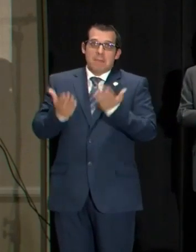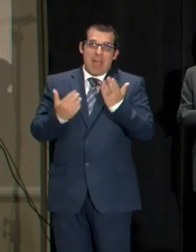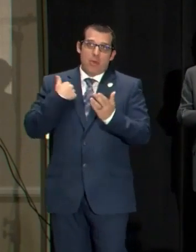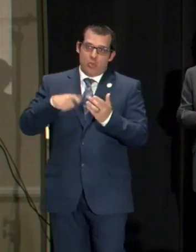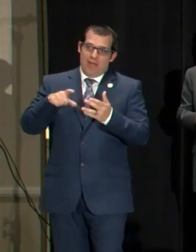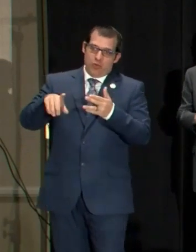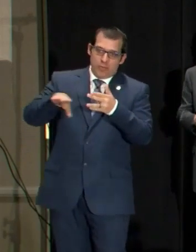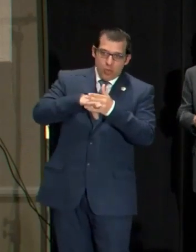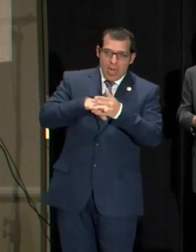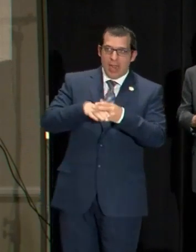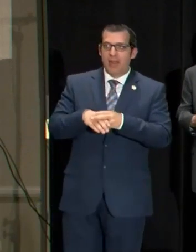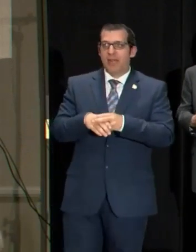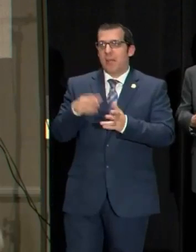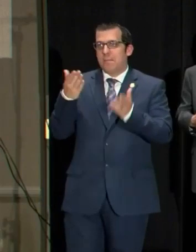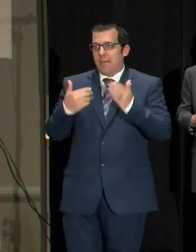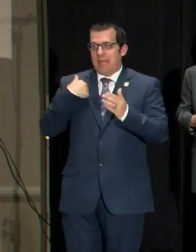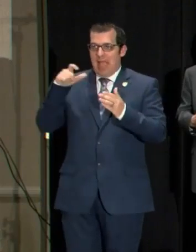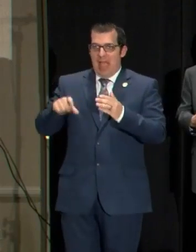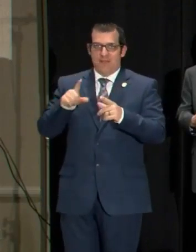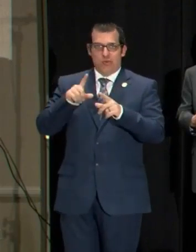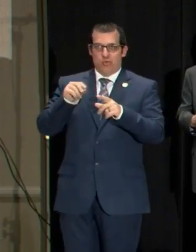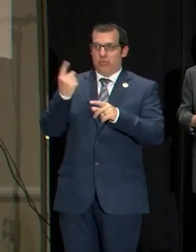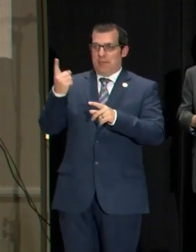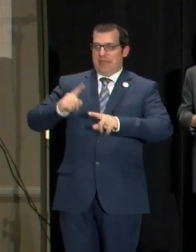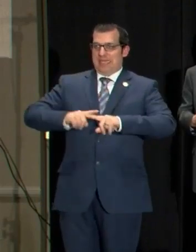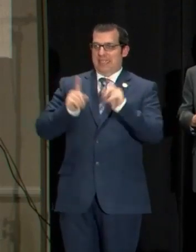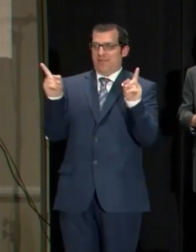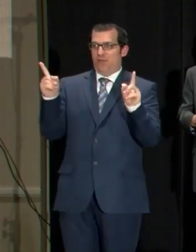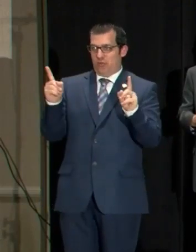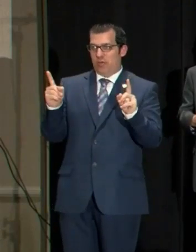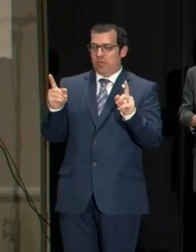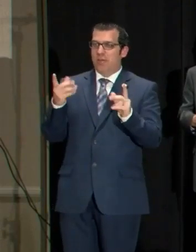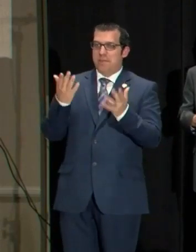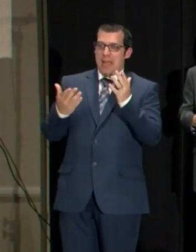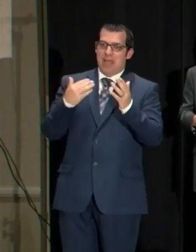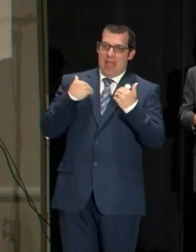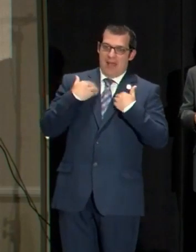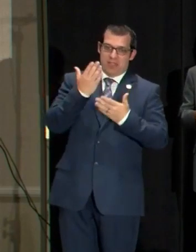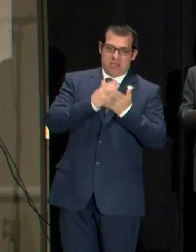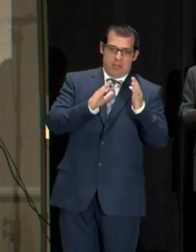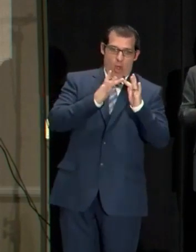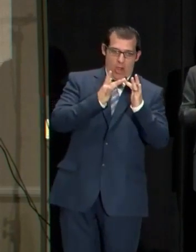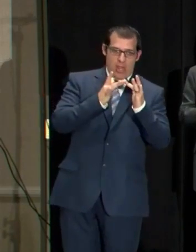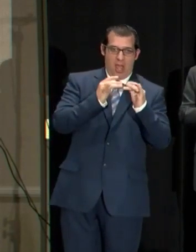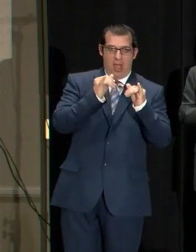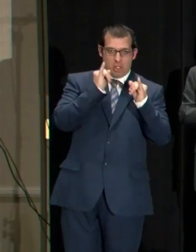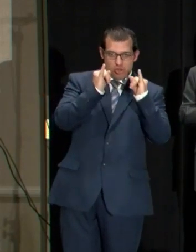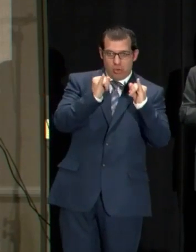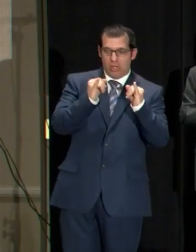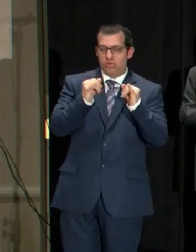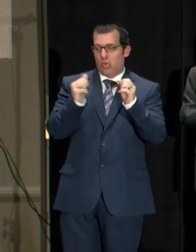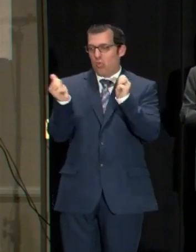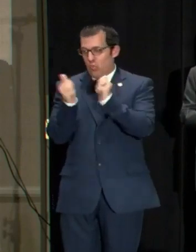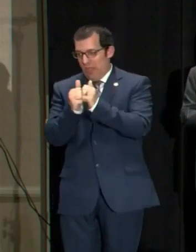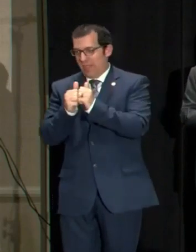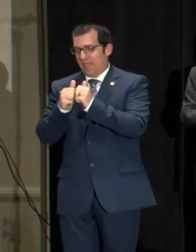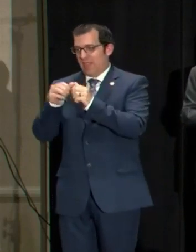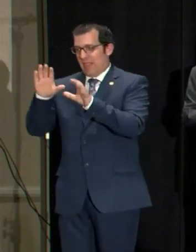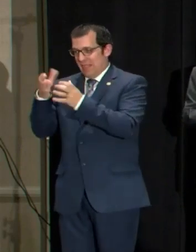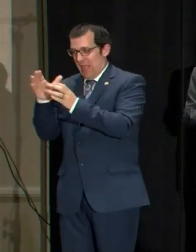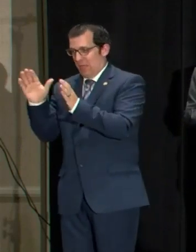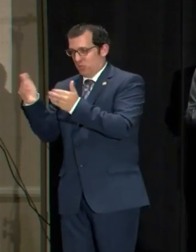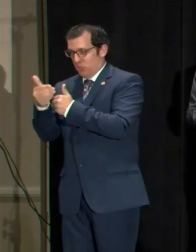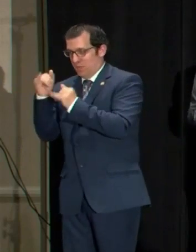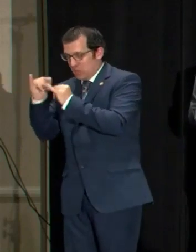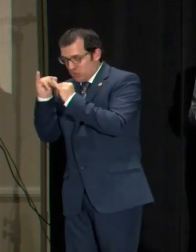take a break. We might have to have a lot of things differently. We might have to have some online instruction in combination with our